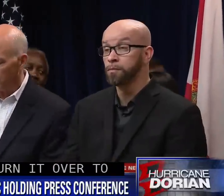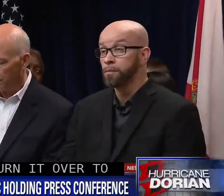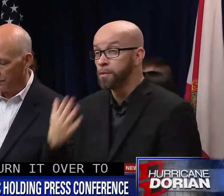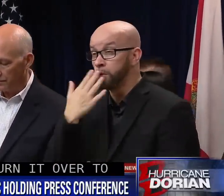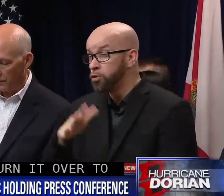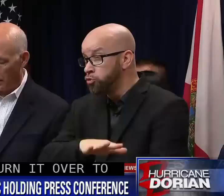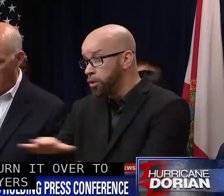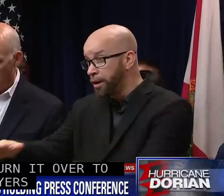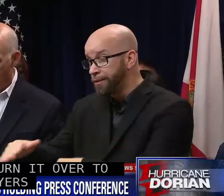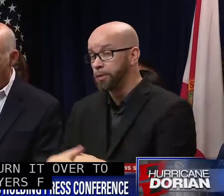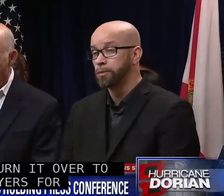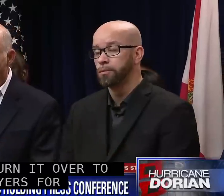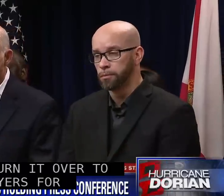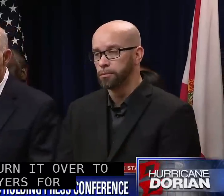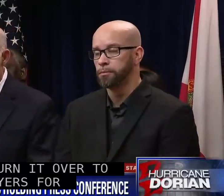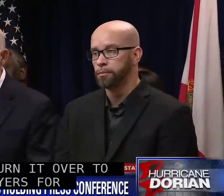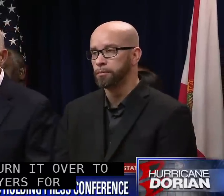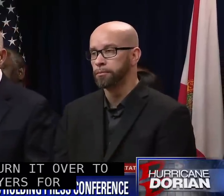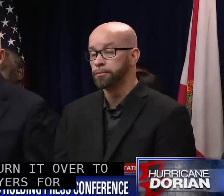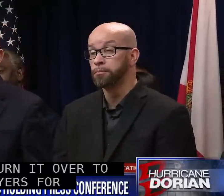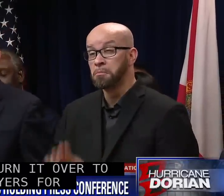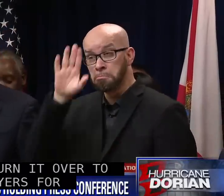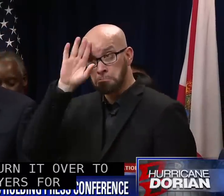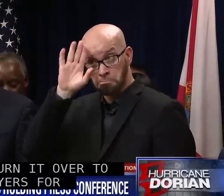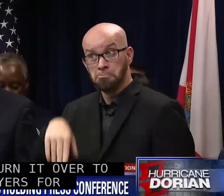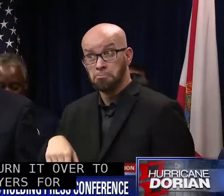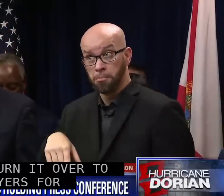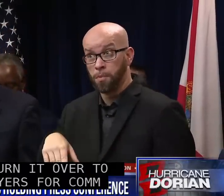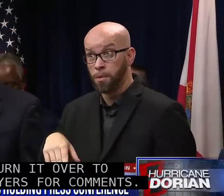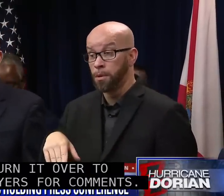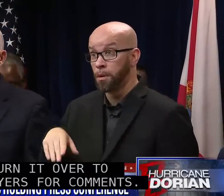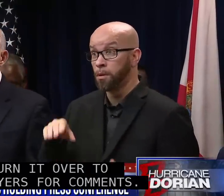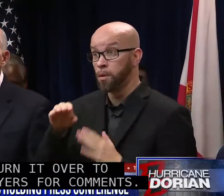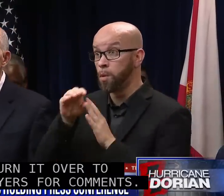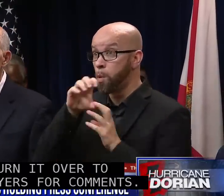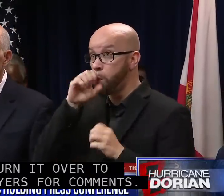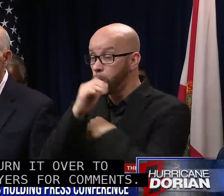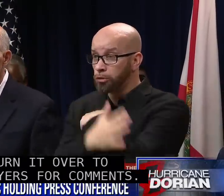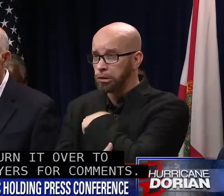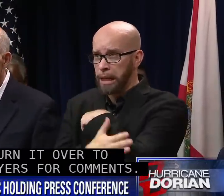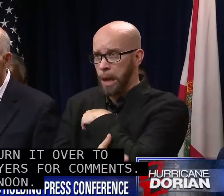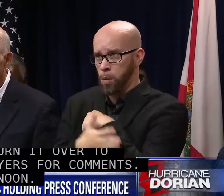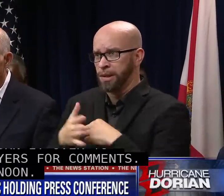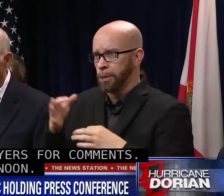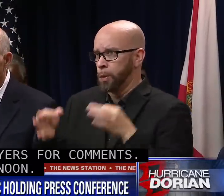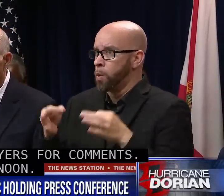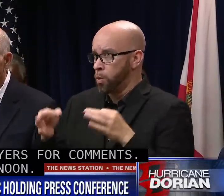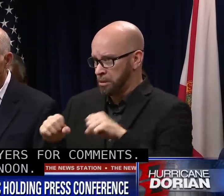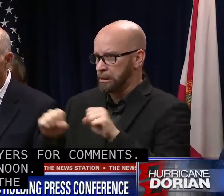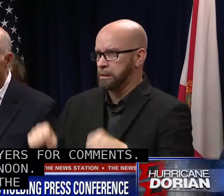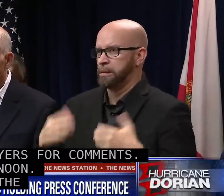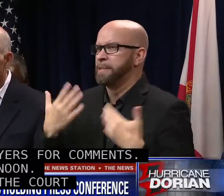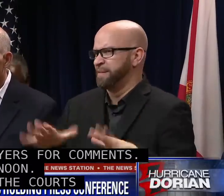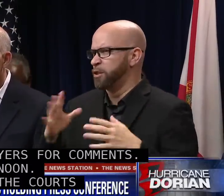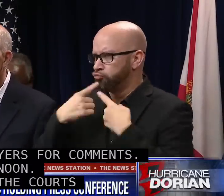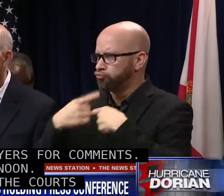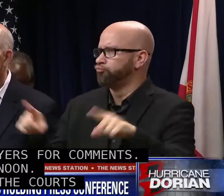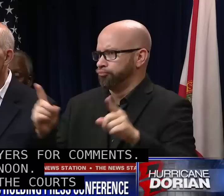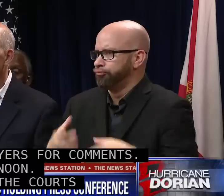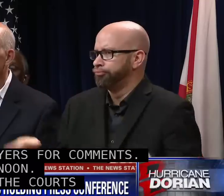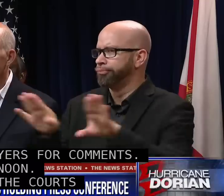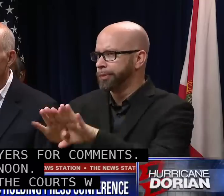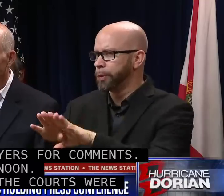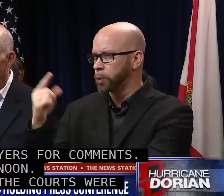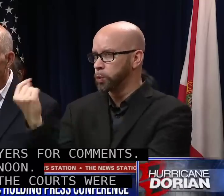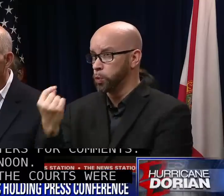Good afternoon. As you know, the courts were already closed on Tuesday. Based on the